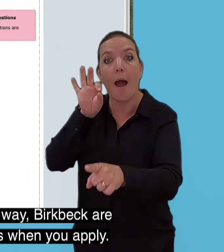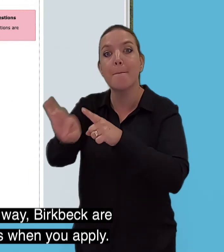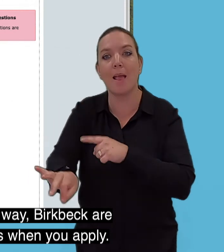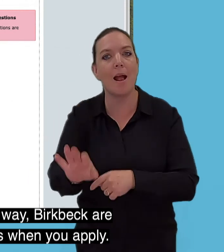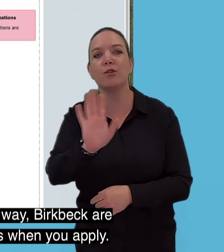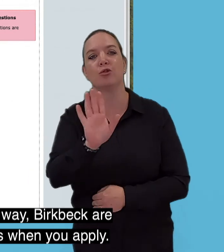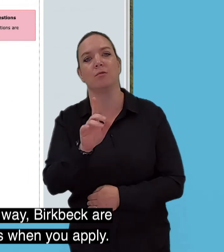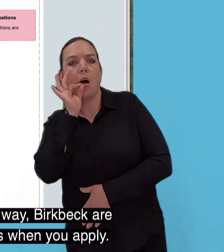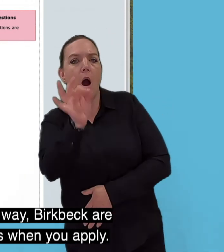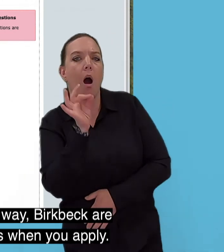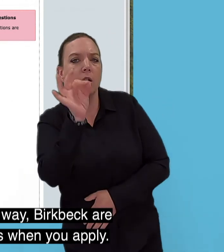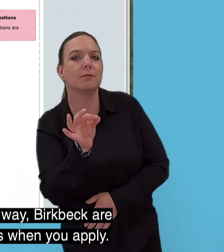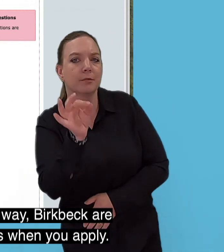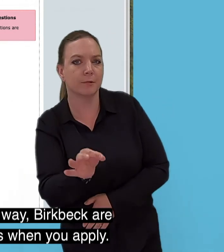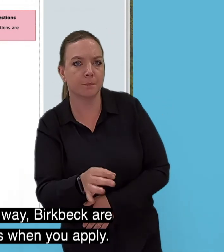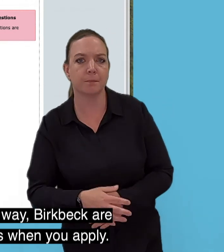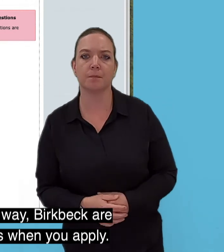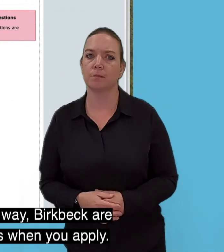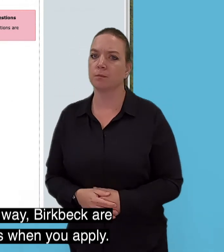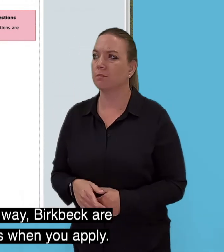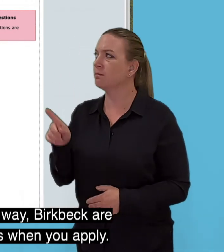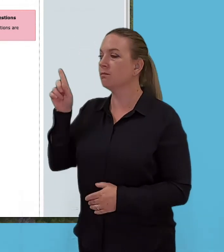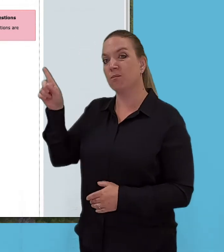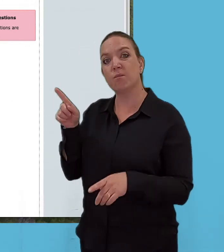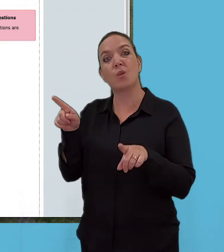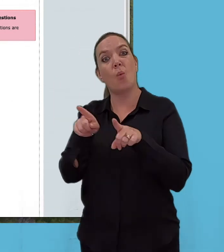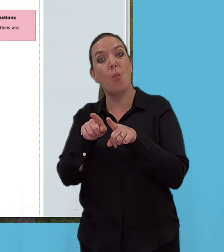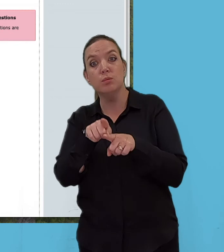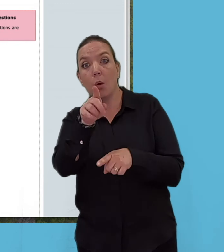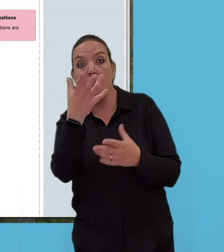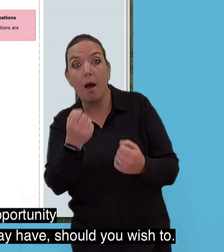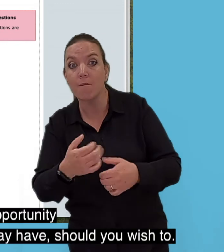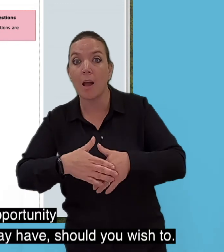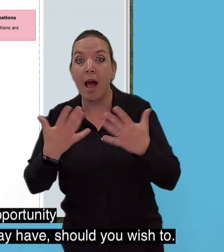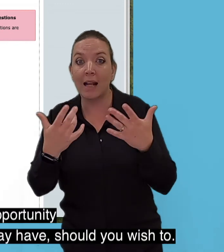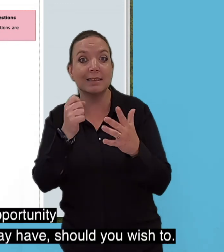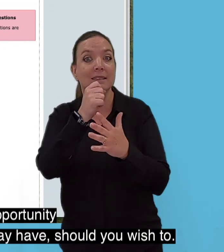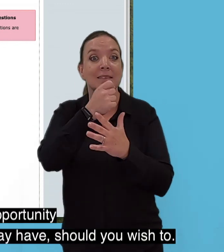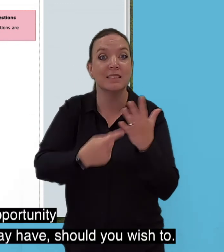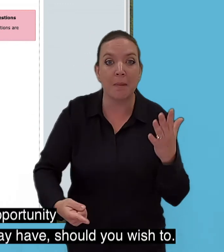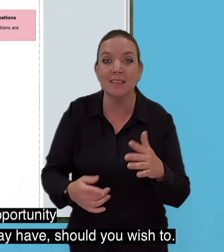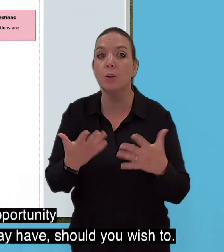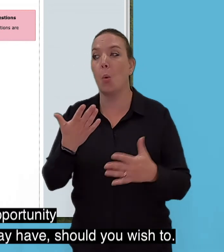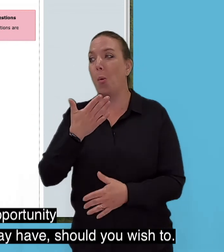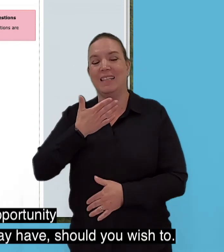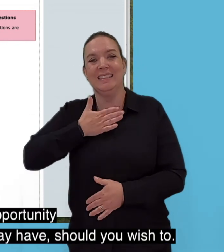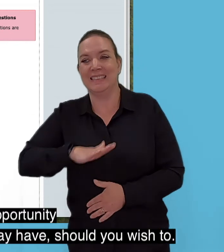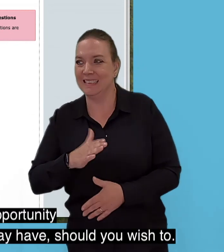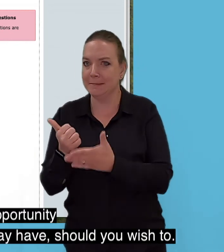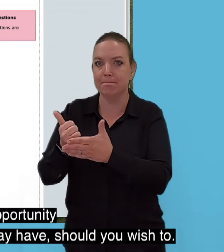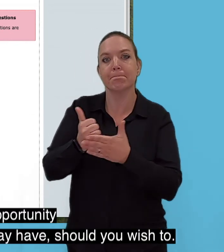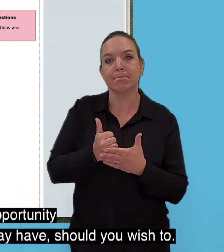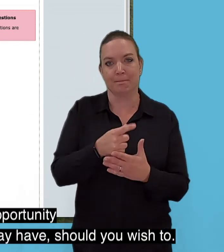way, but Birkbeck are just required to ask you these questions when you apply. This page also gives you an opportunity to disclose